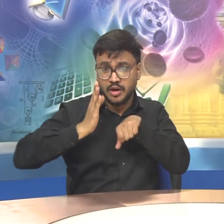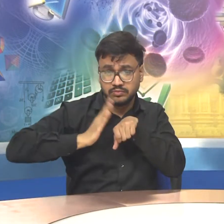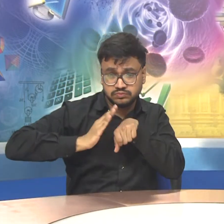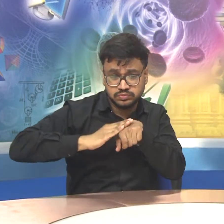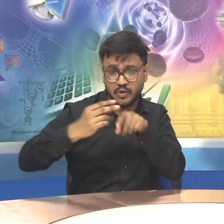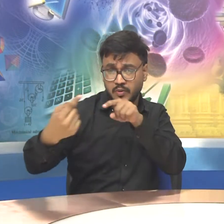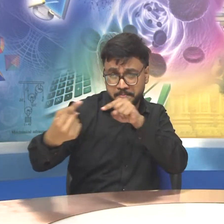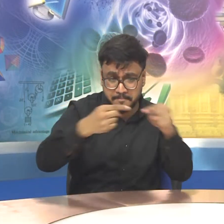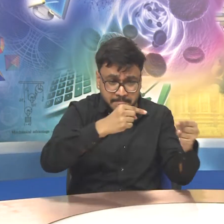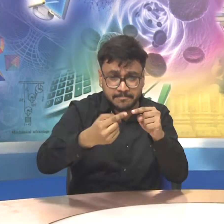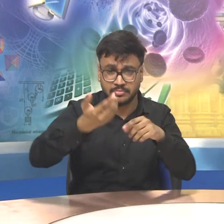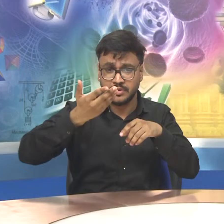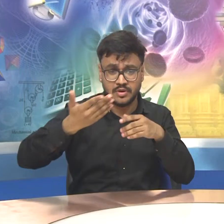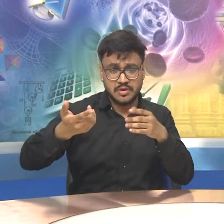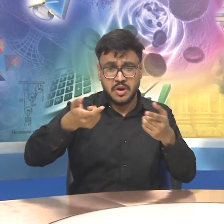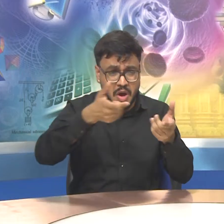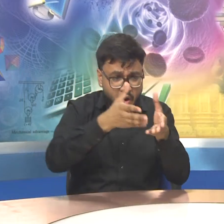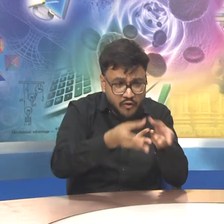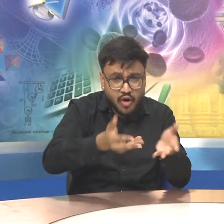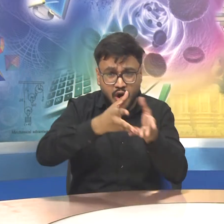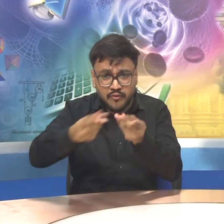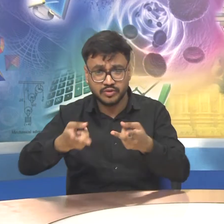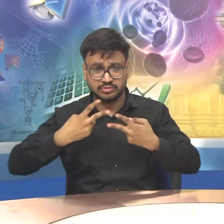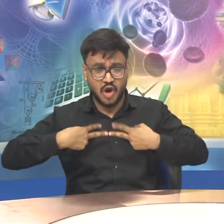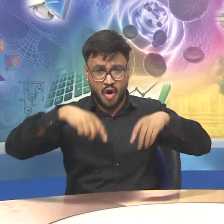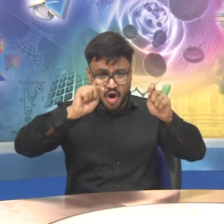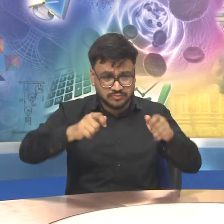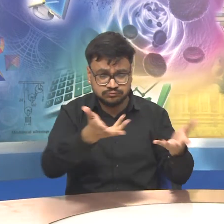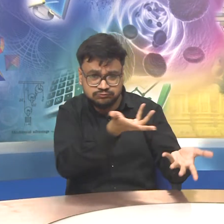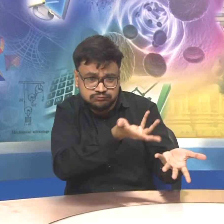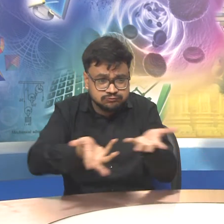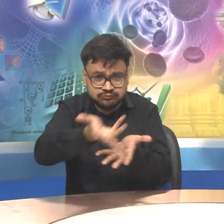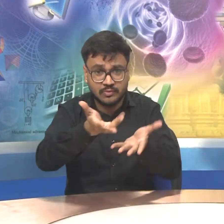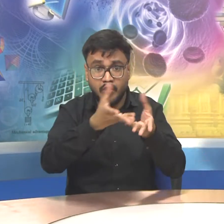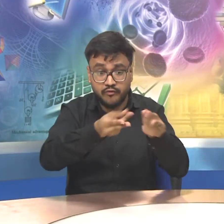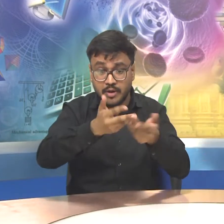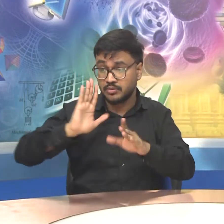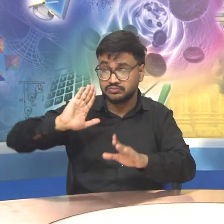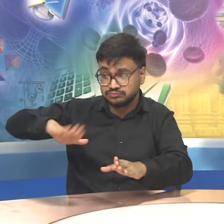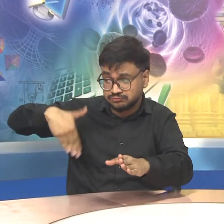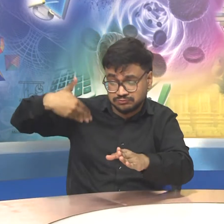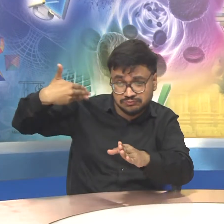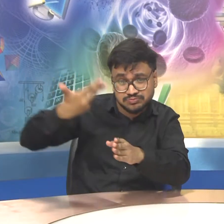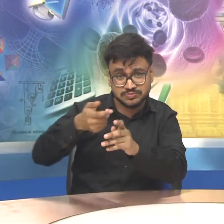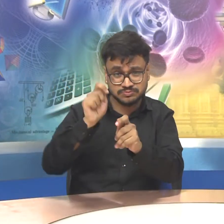a high court or 2 or more than 2 such courts.